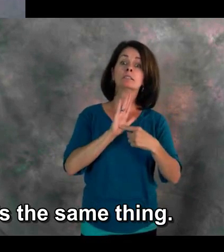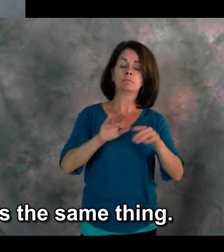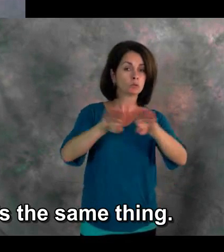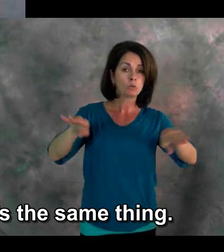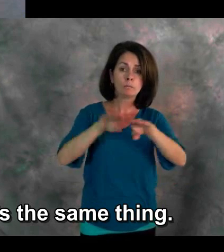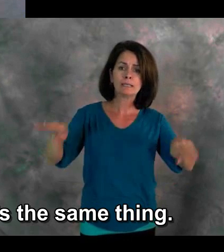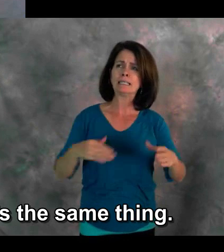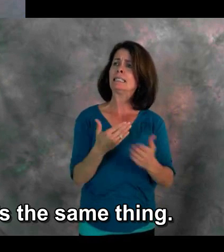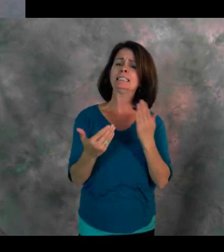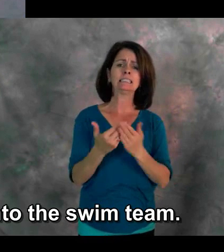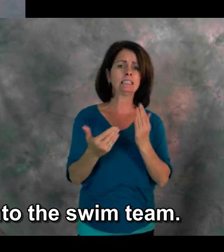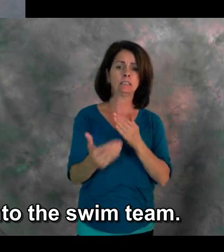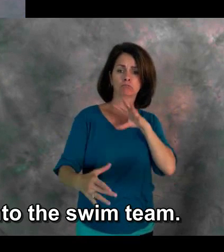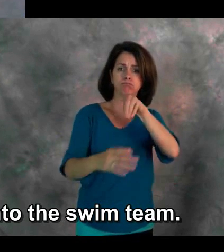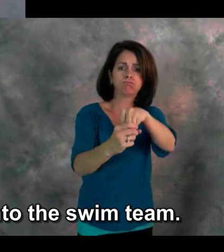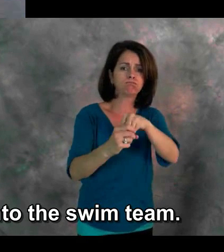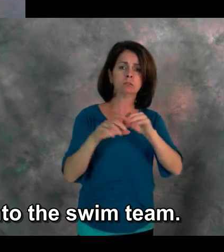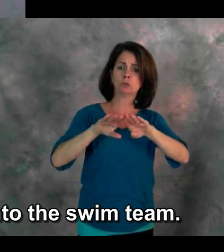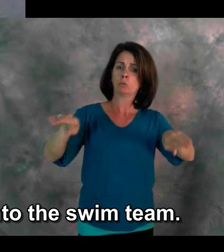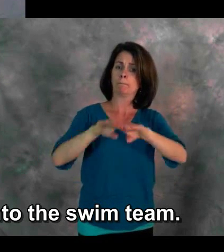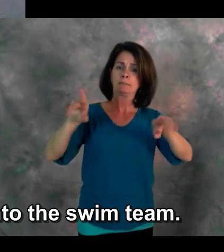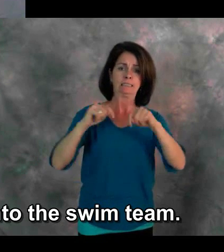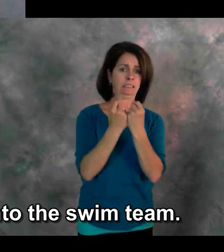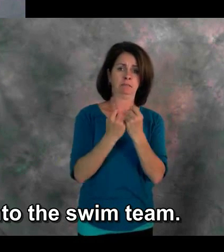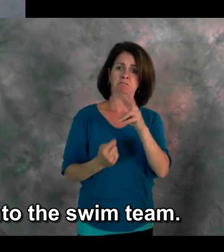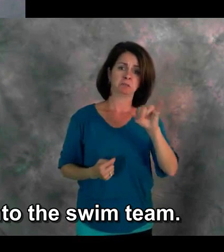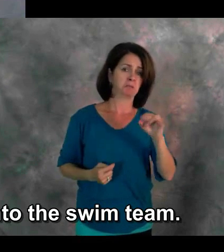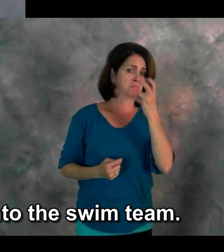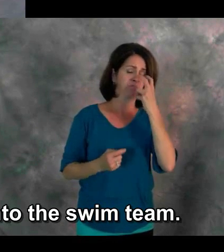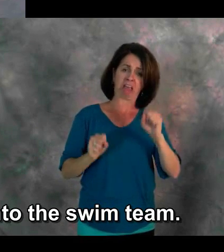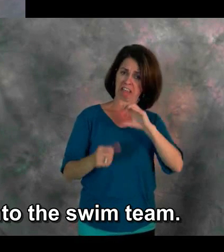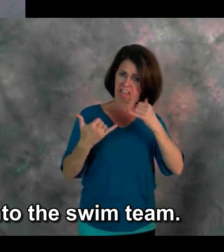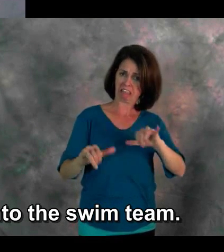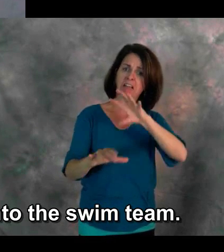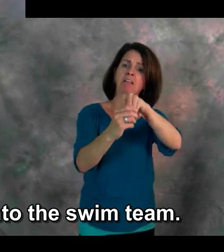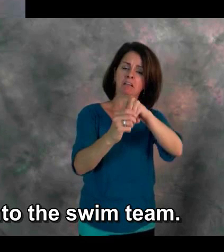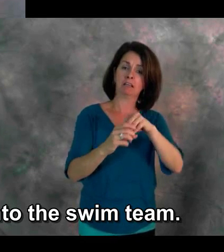With swimming, it's the same thing. It's easy to jump into the swim team.